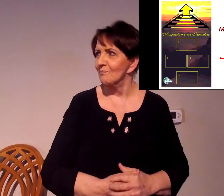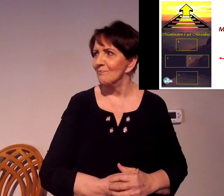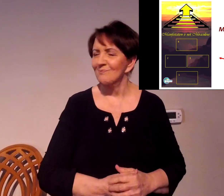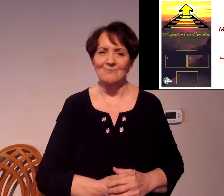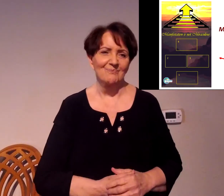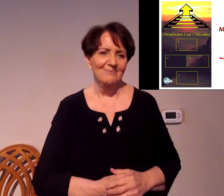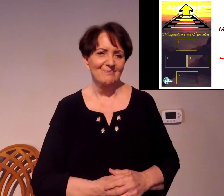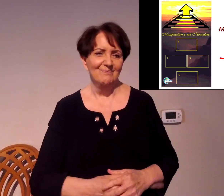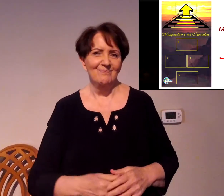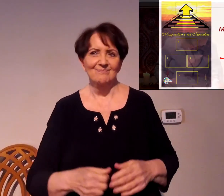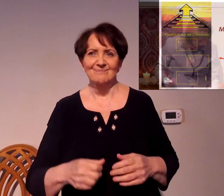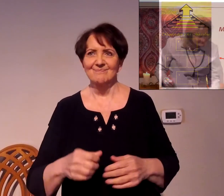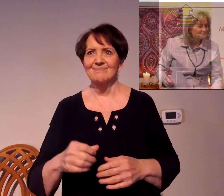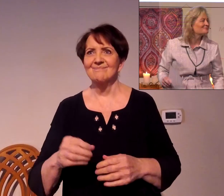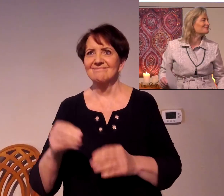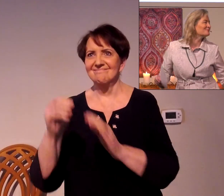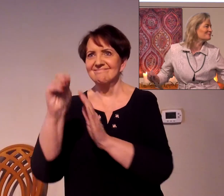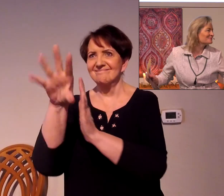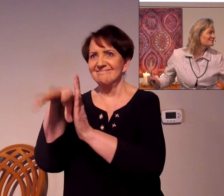me a slide.